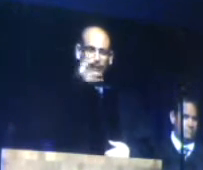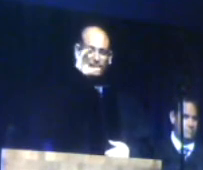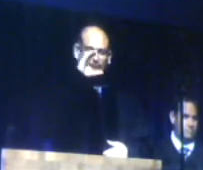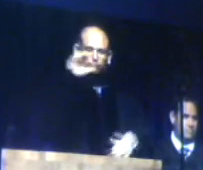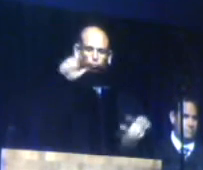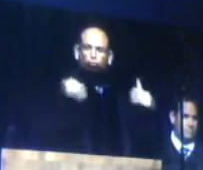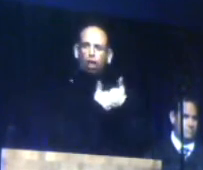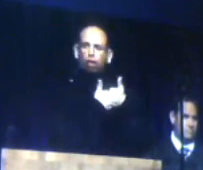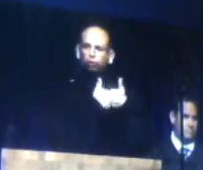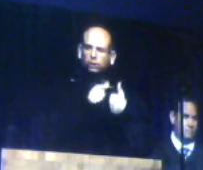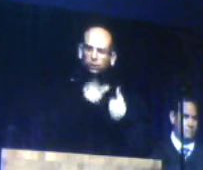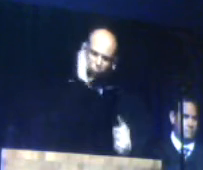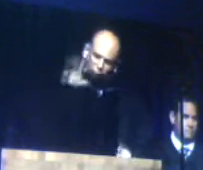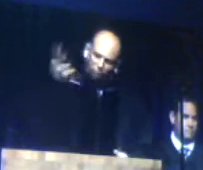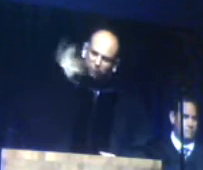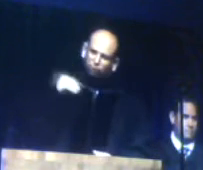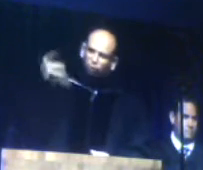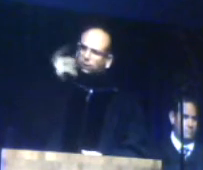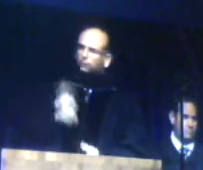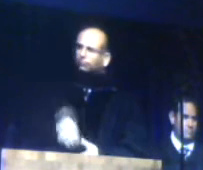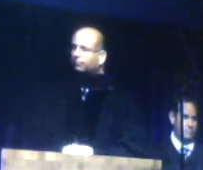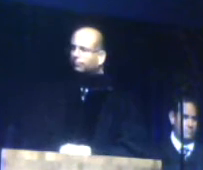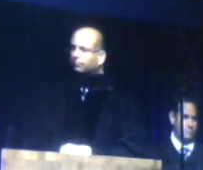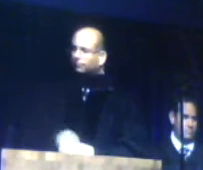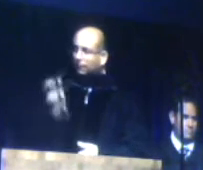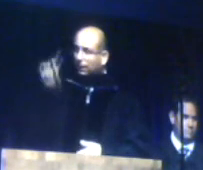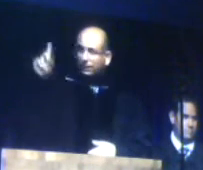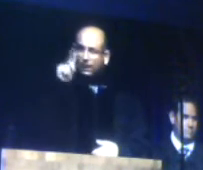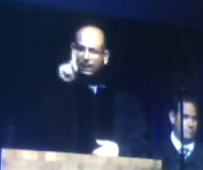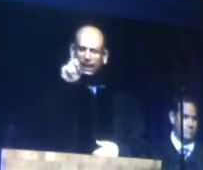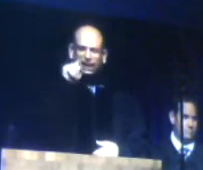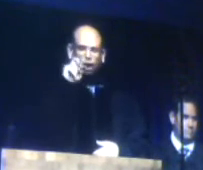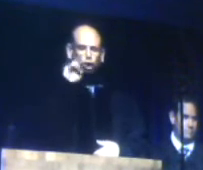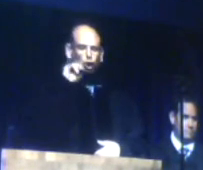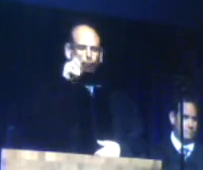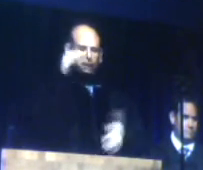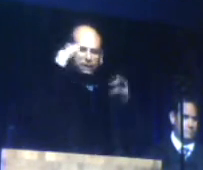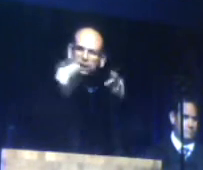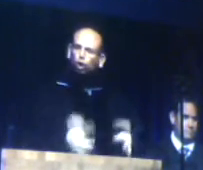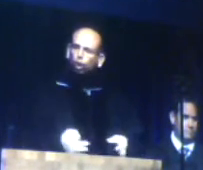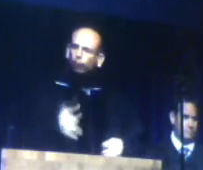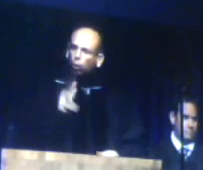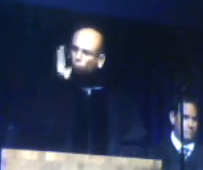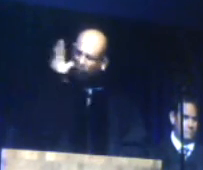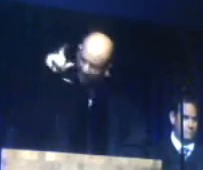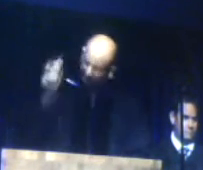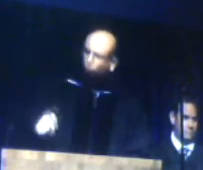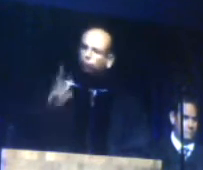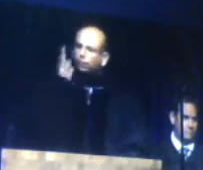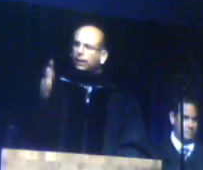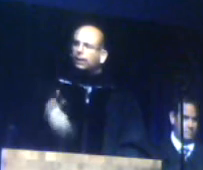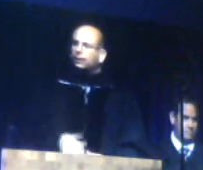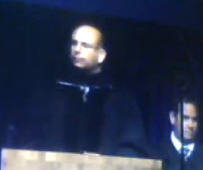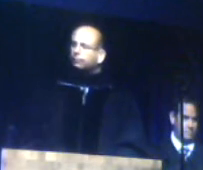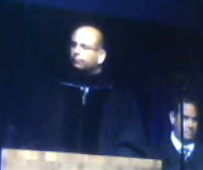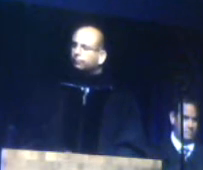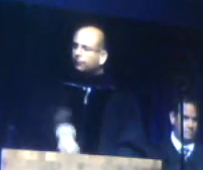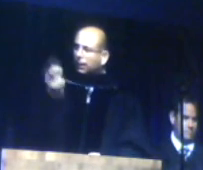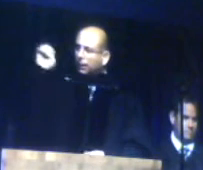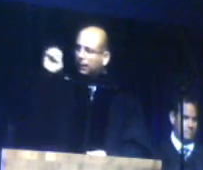Barricades you will face. C. Challenges you will experience. D. Decisions that you will